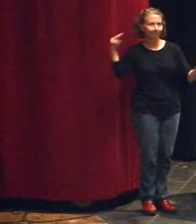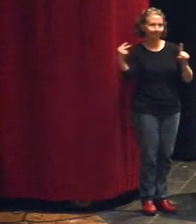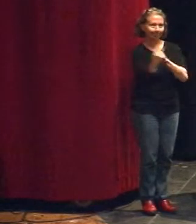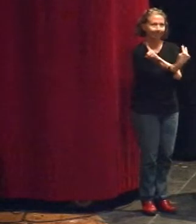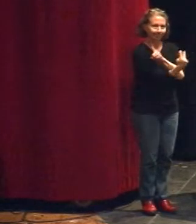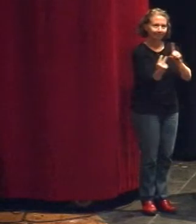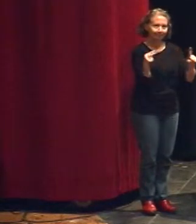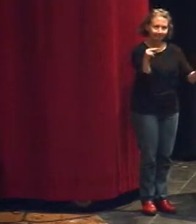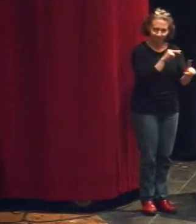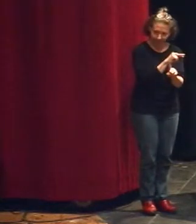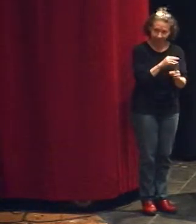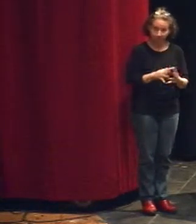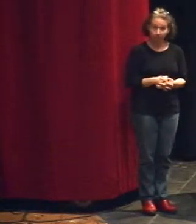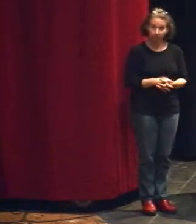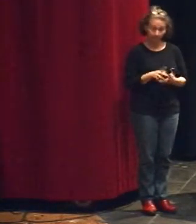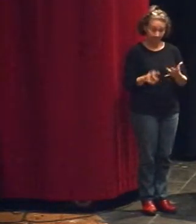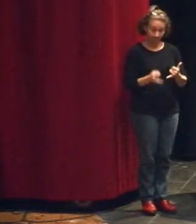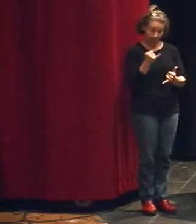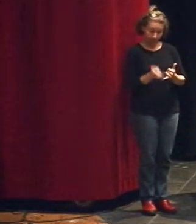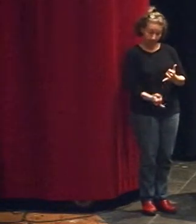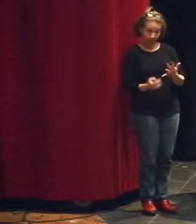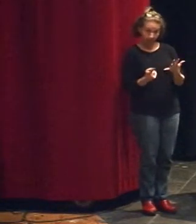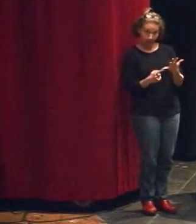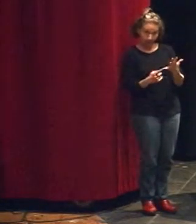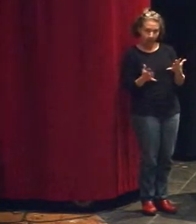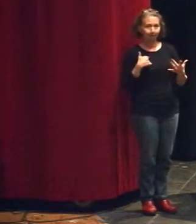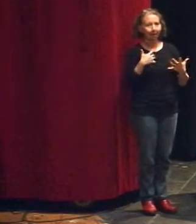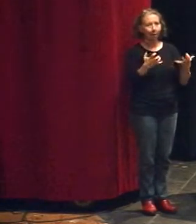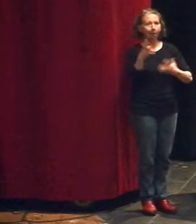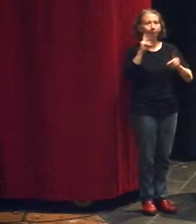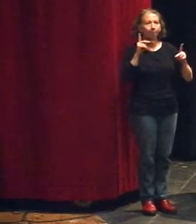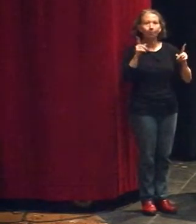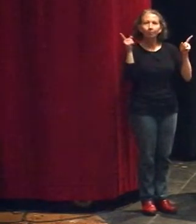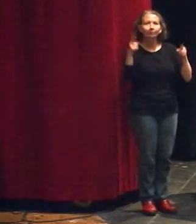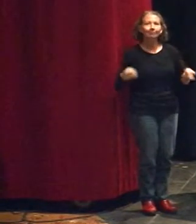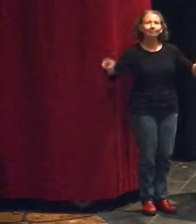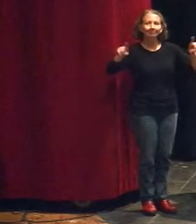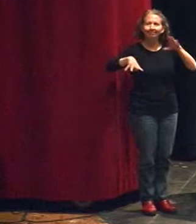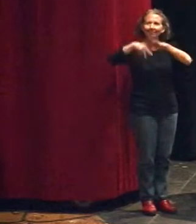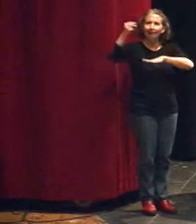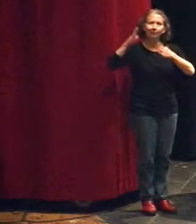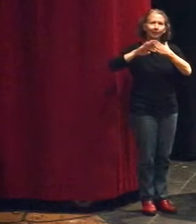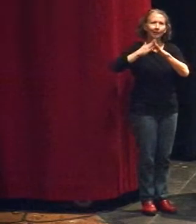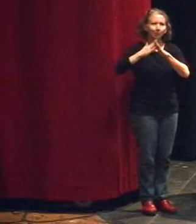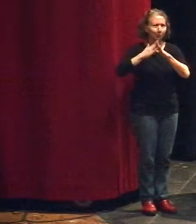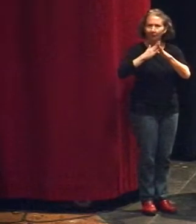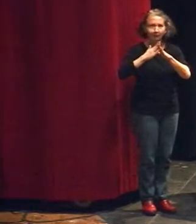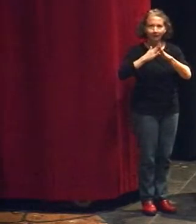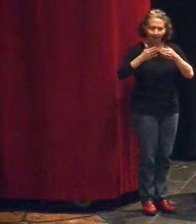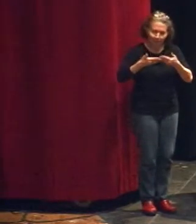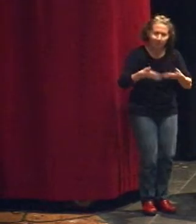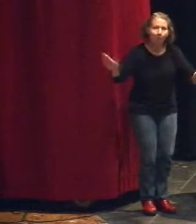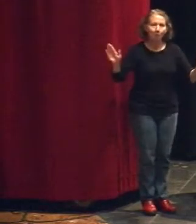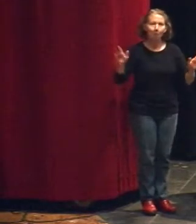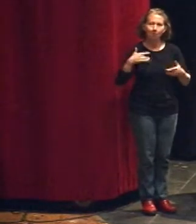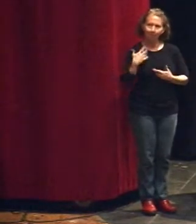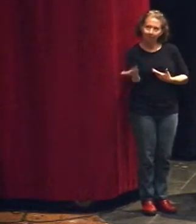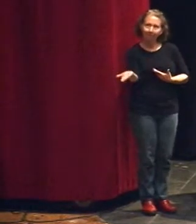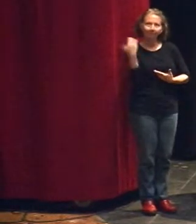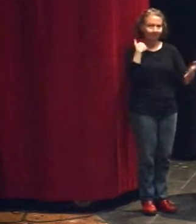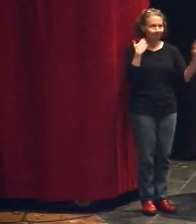outside to come into this building any chance that they get. I love you, EC